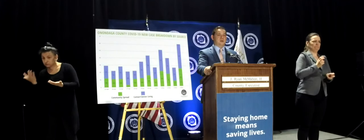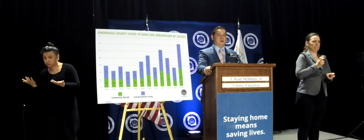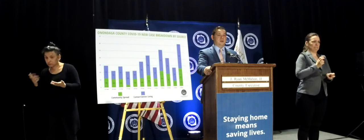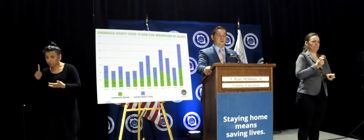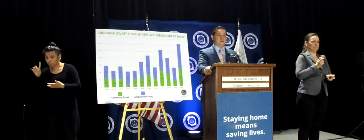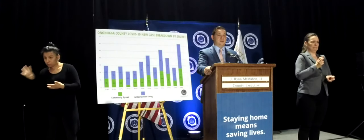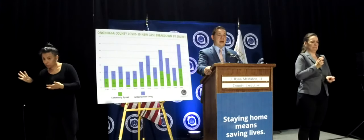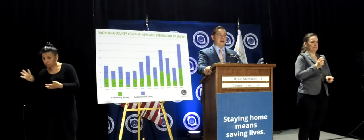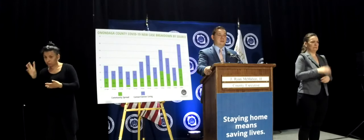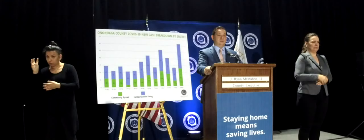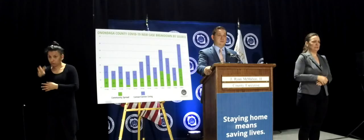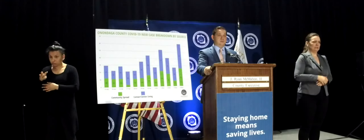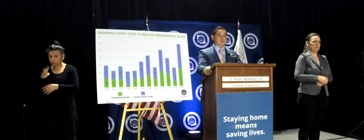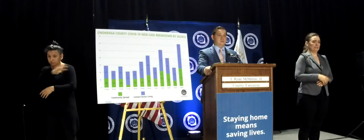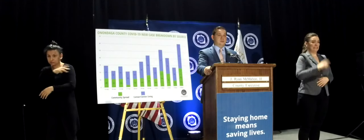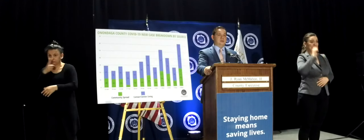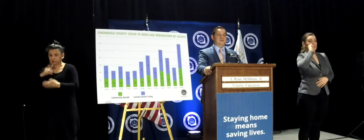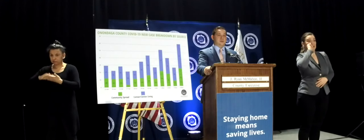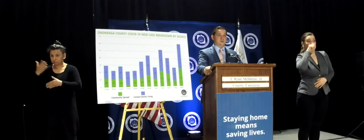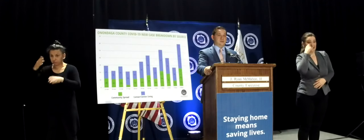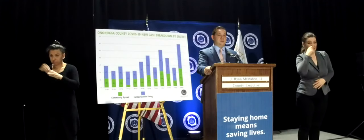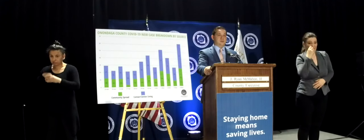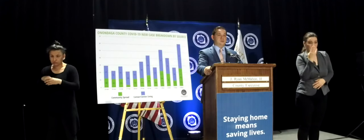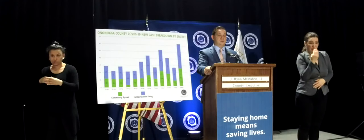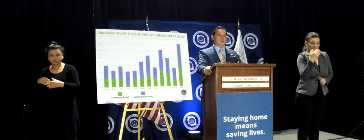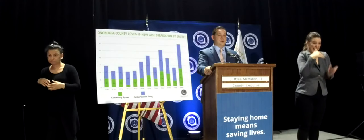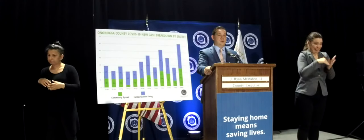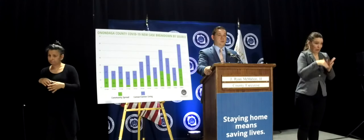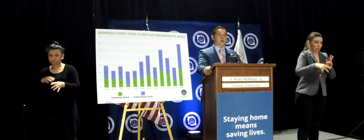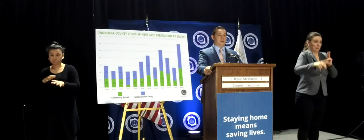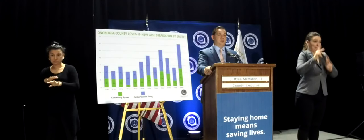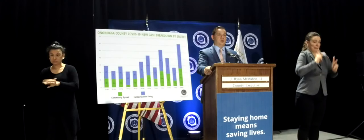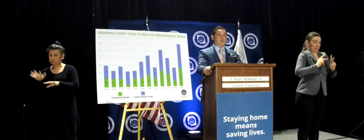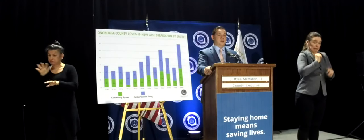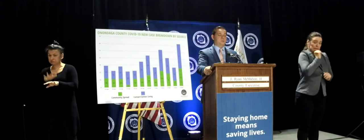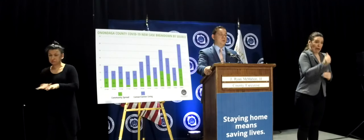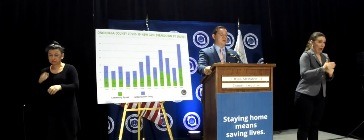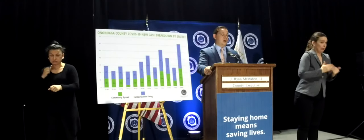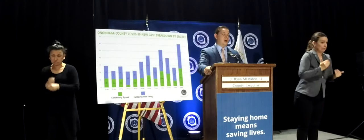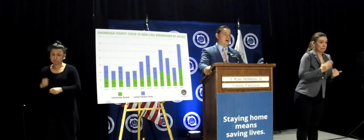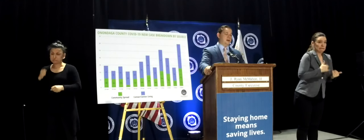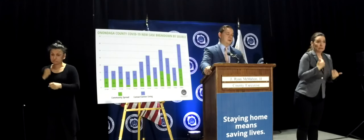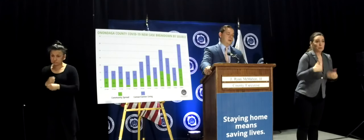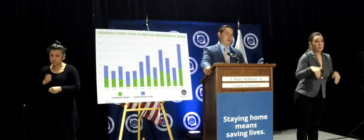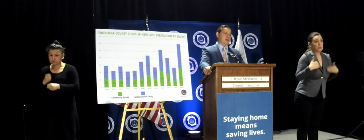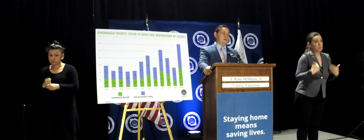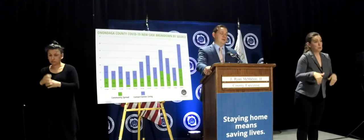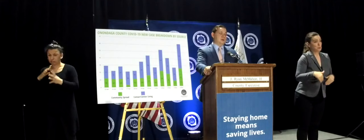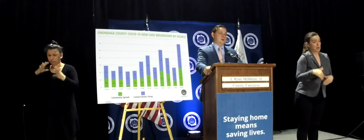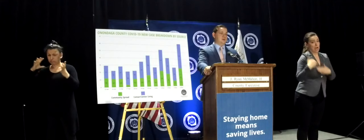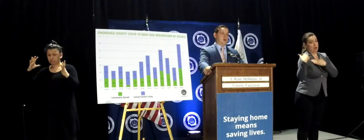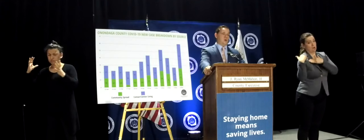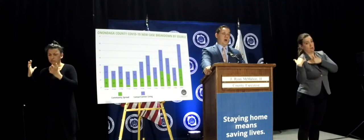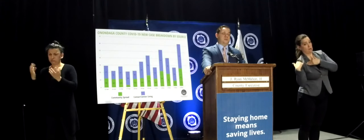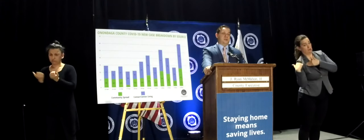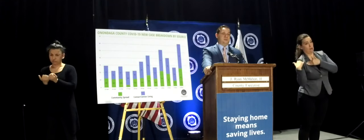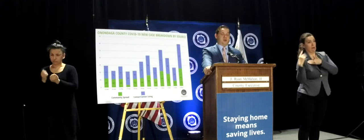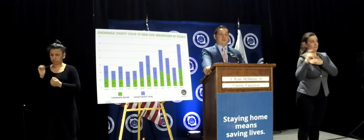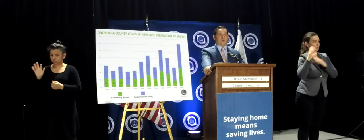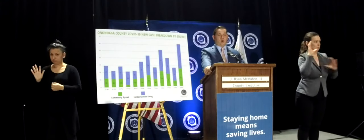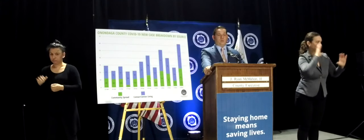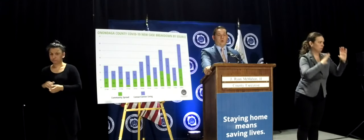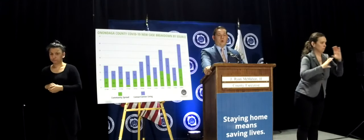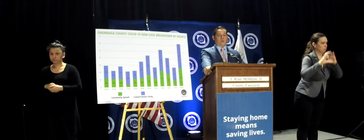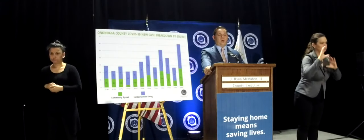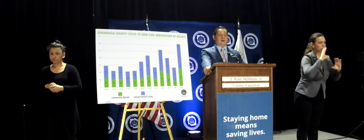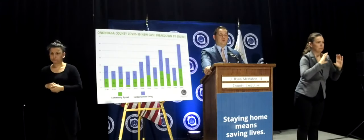us. This is not easy. This is really burdensome. And so our teams are going to have